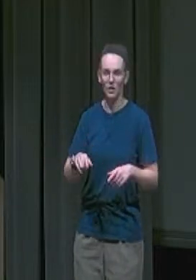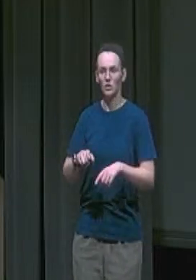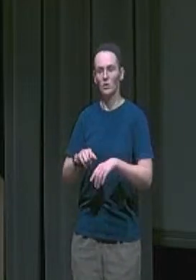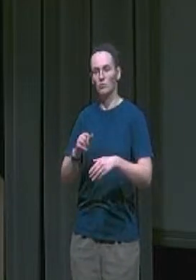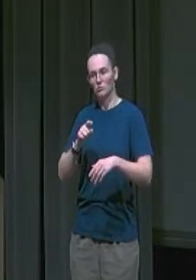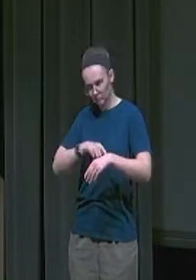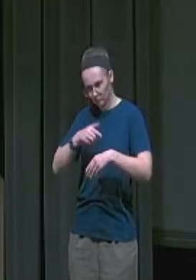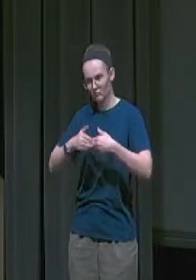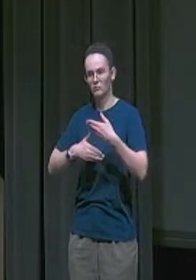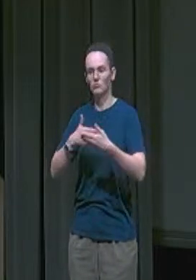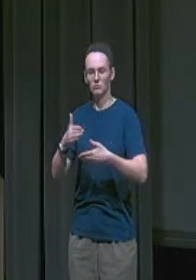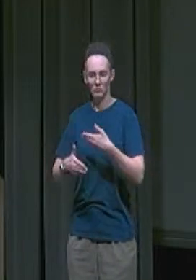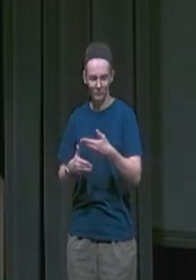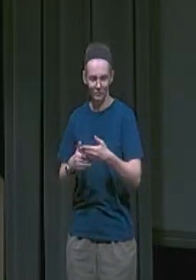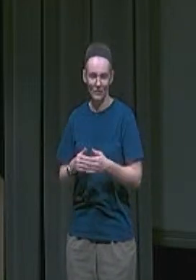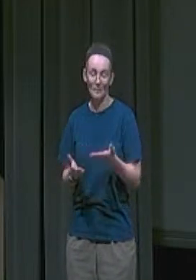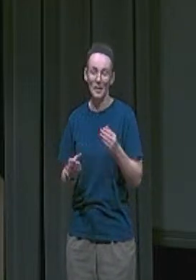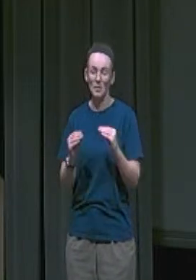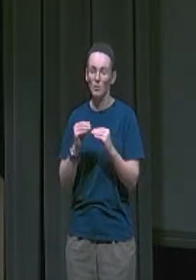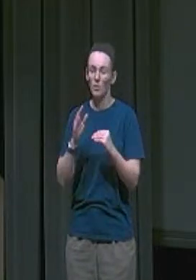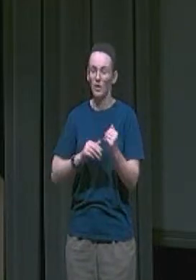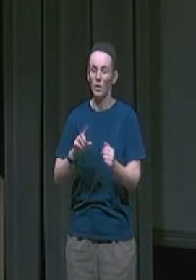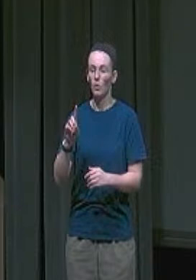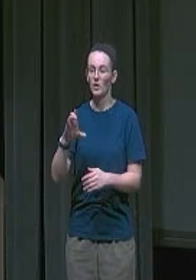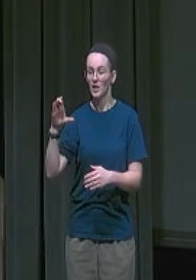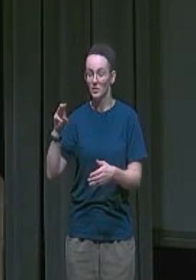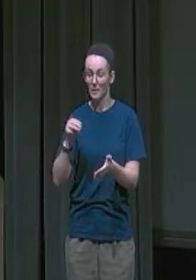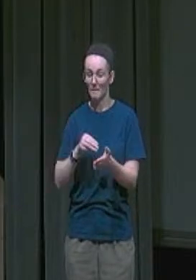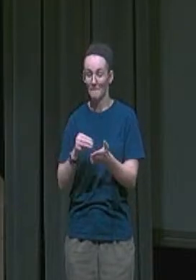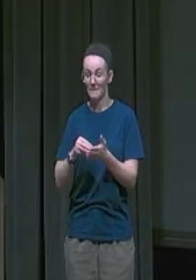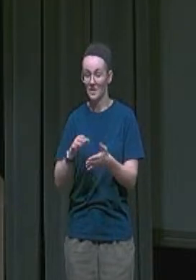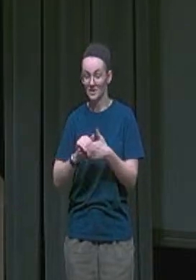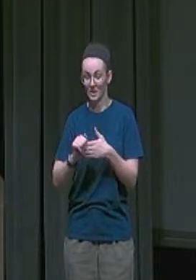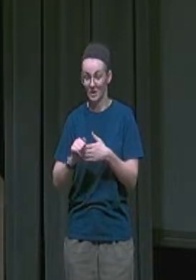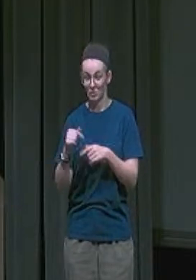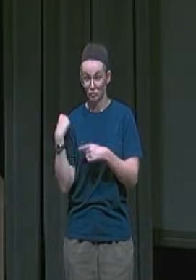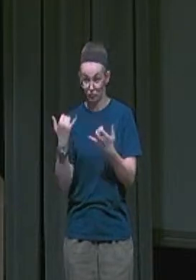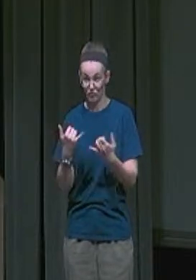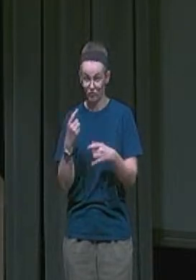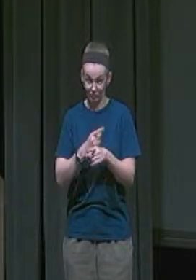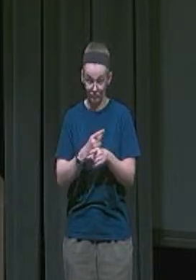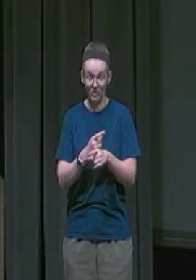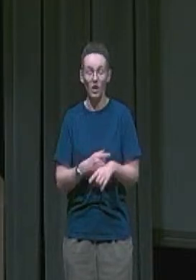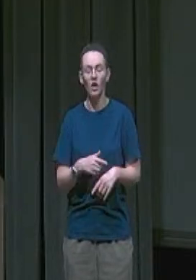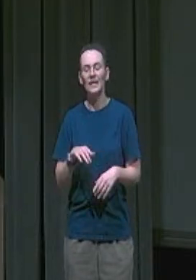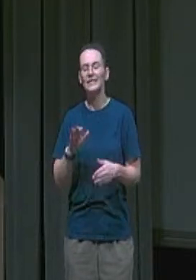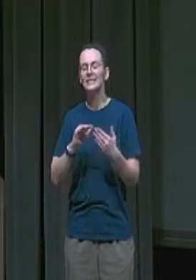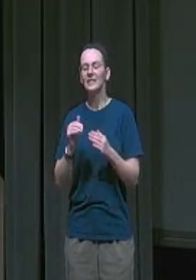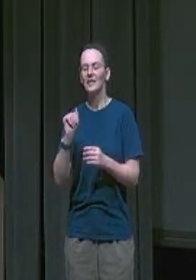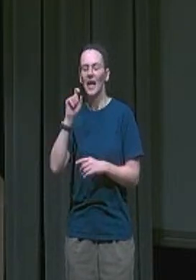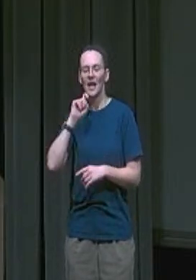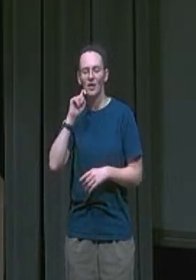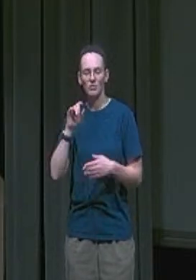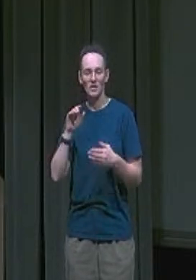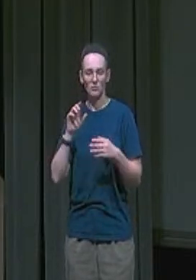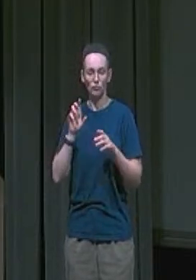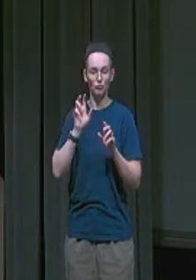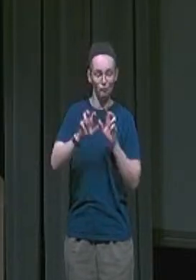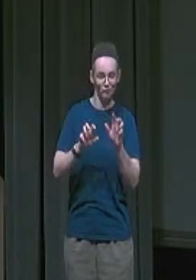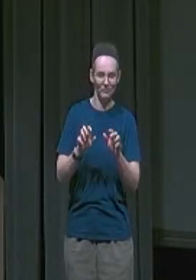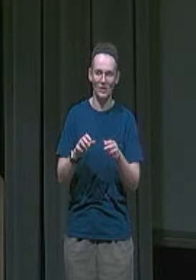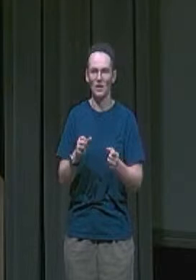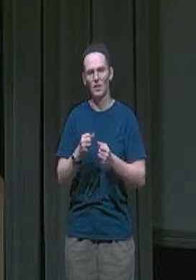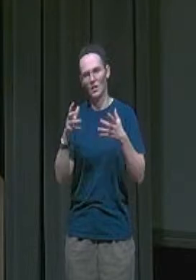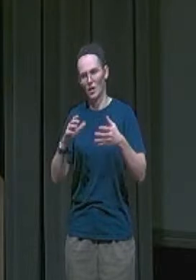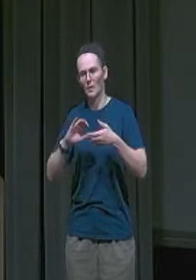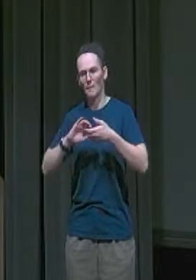it. It's probably north of $100 million, I would think, so far. The city of Akron's contribution, I mean, there are so many partners when it comes to the county,